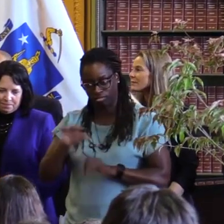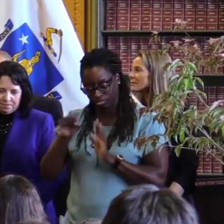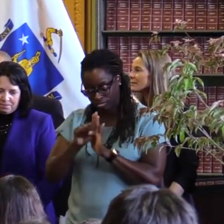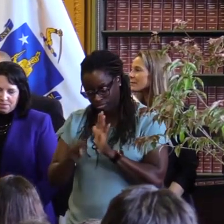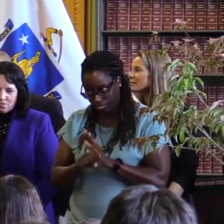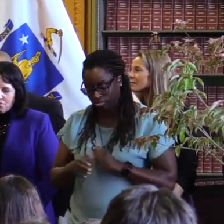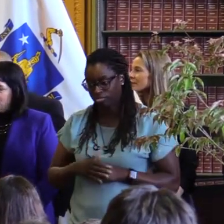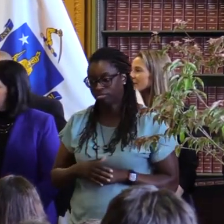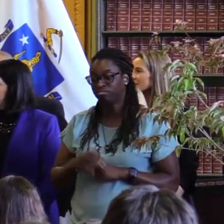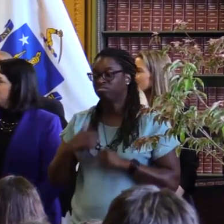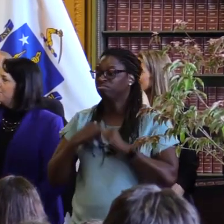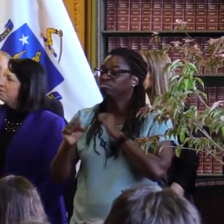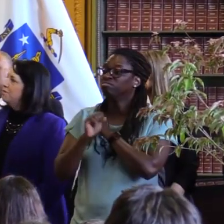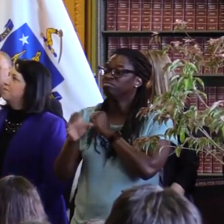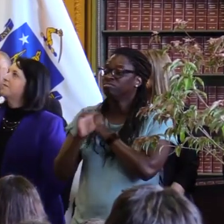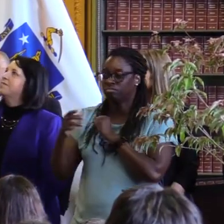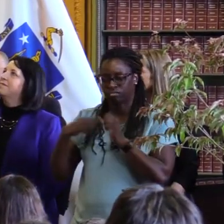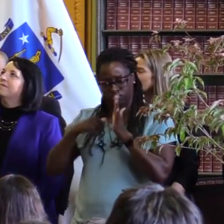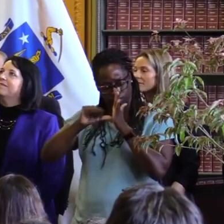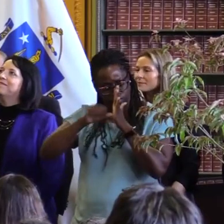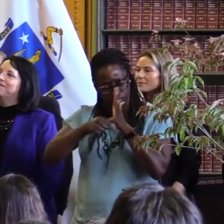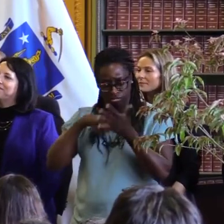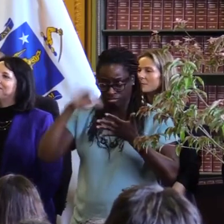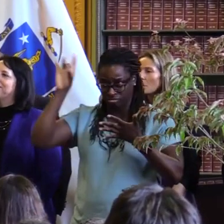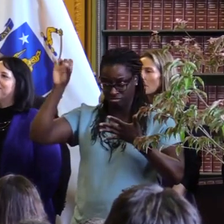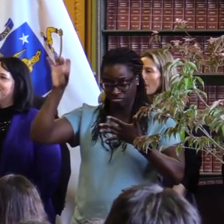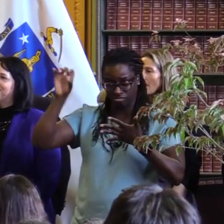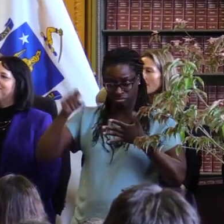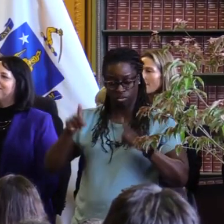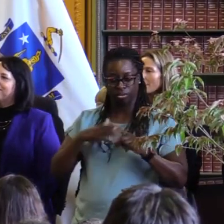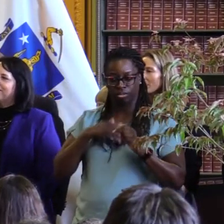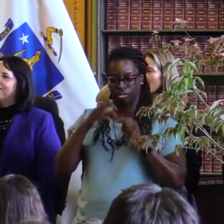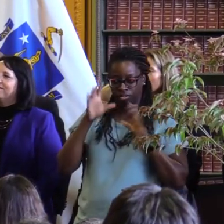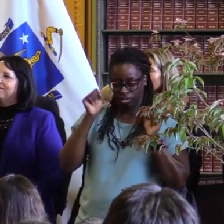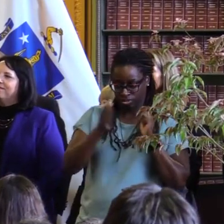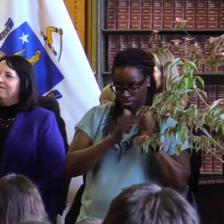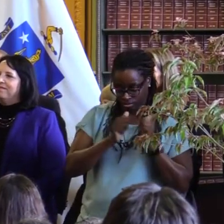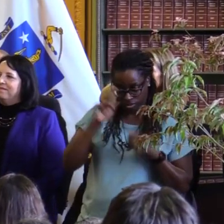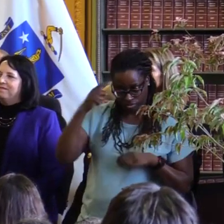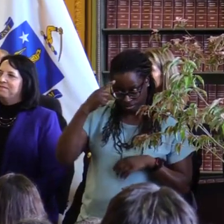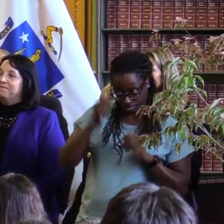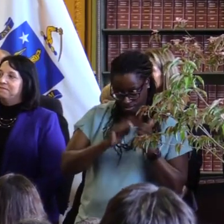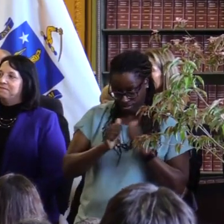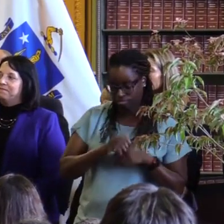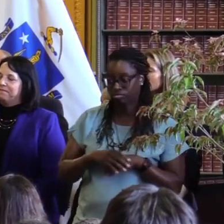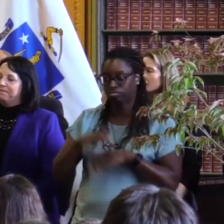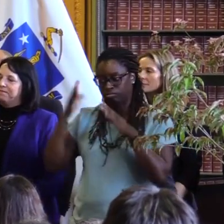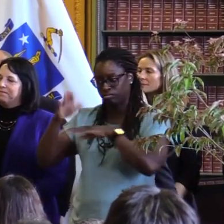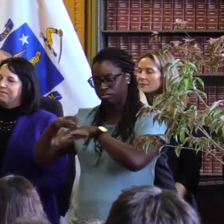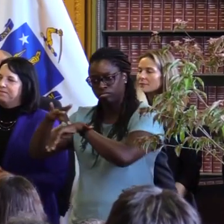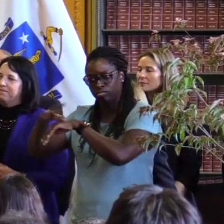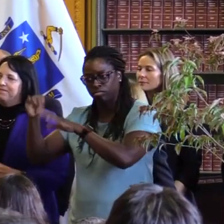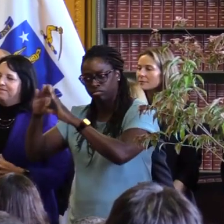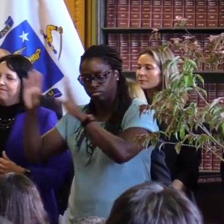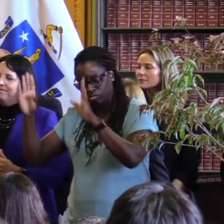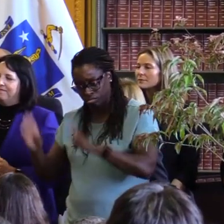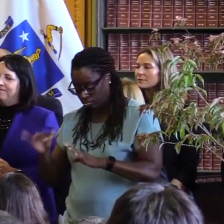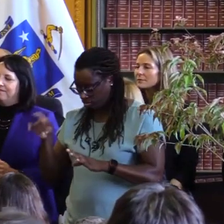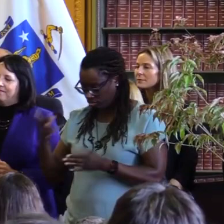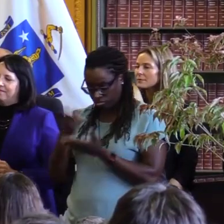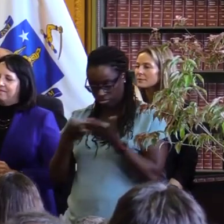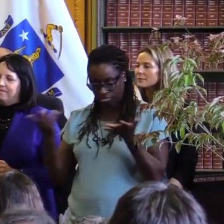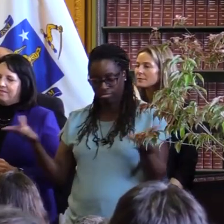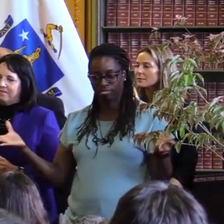this because we viewed it as an opportunity that we believe can be transformational. The Biden administration is